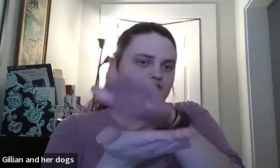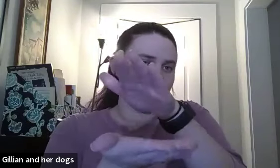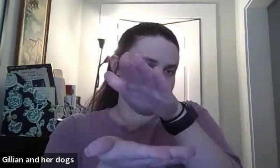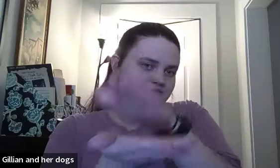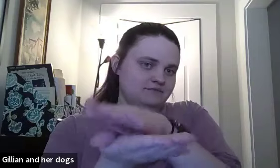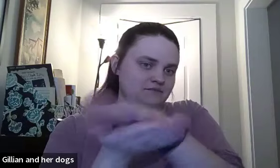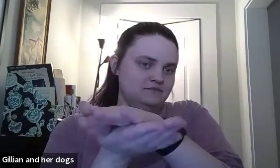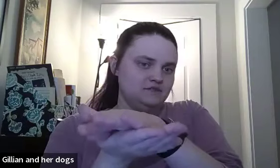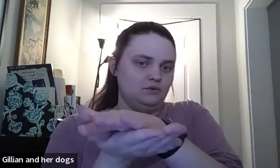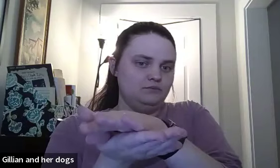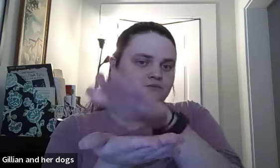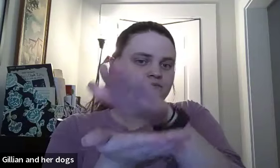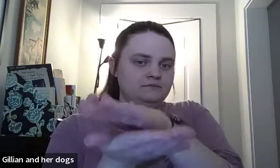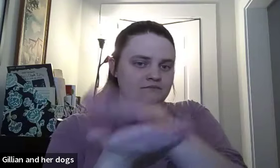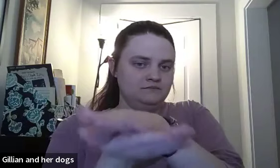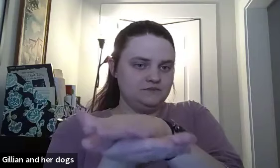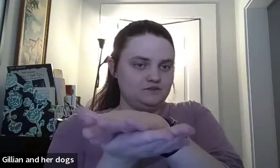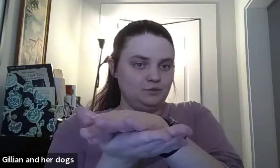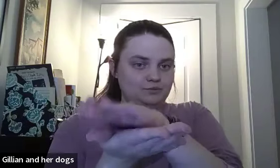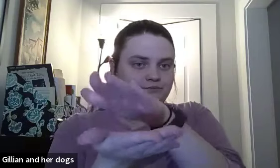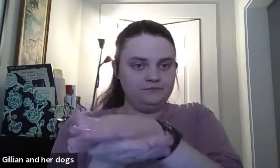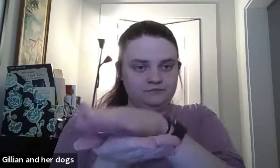pat twice. School. School.